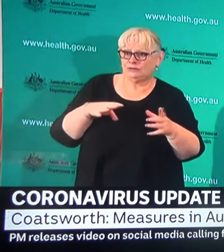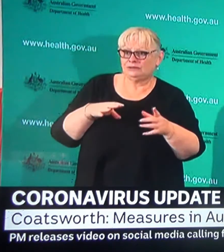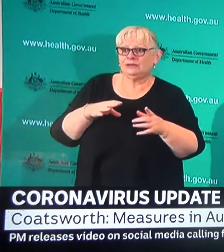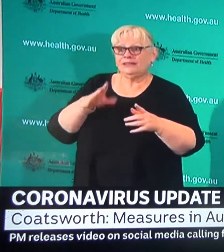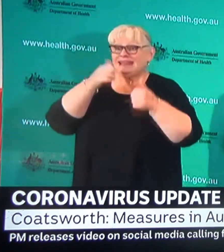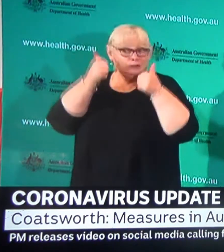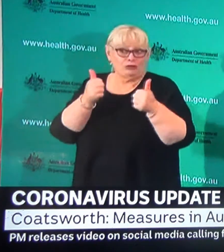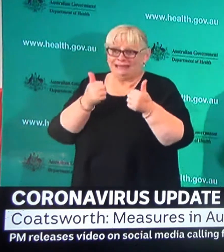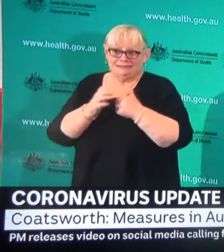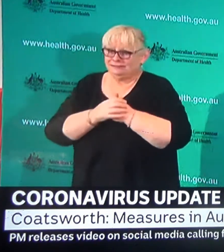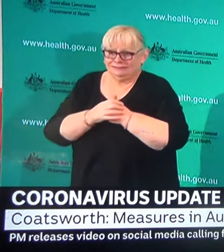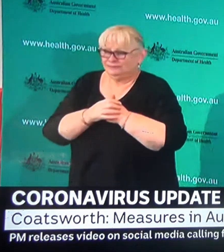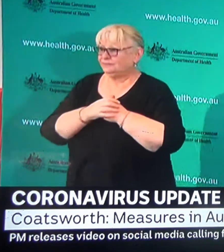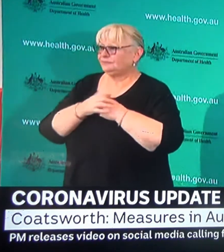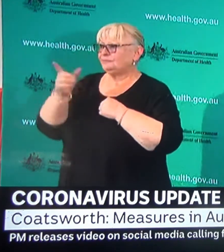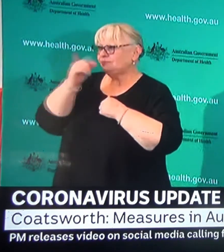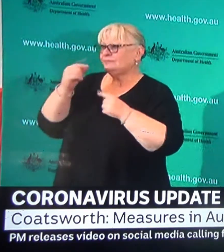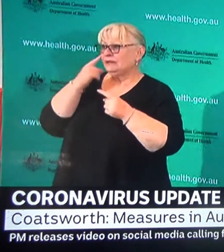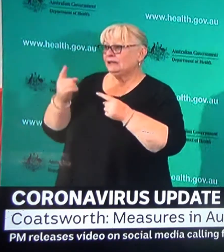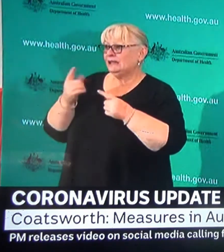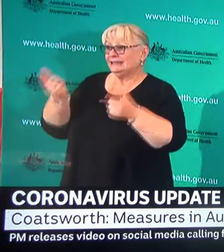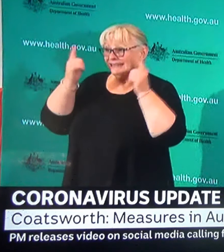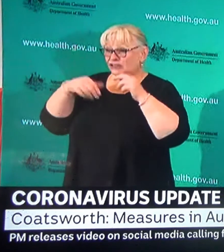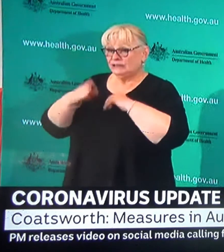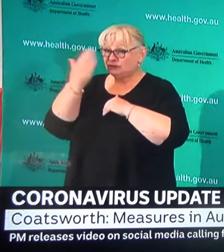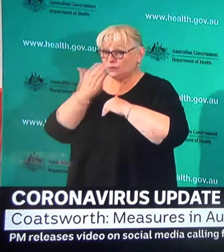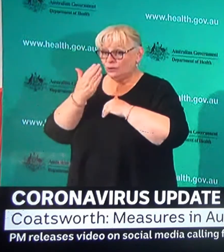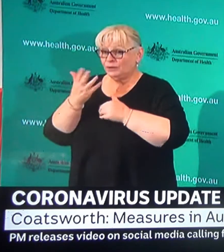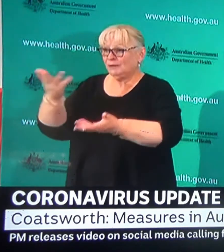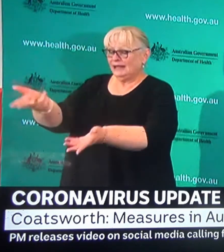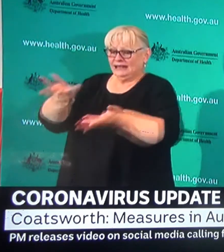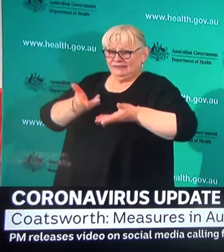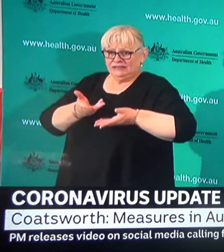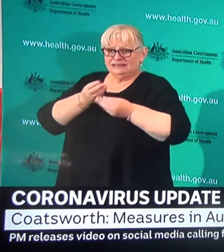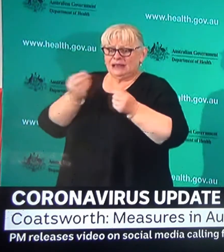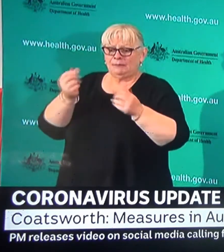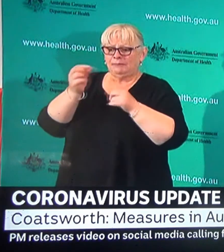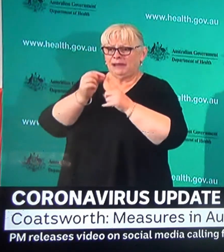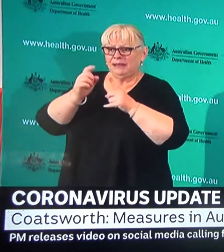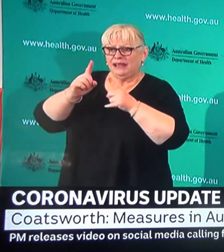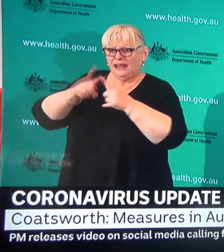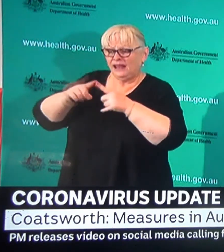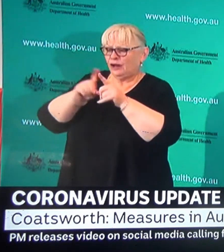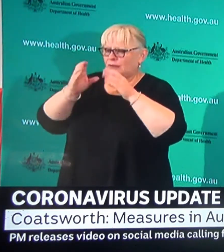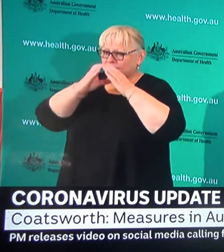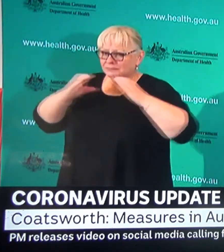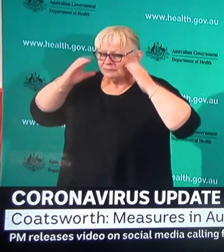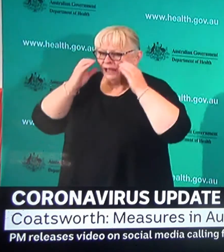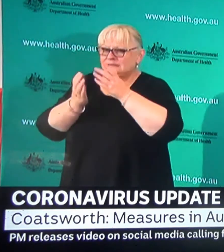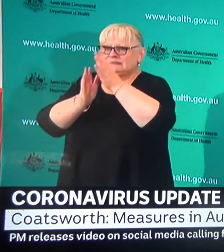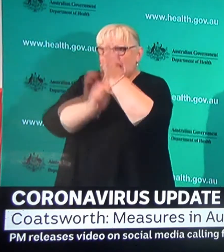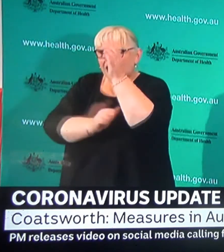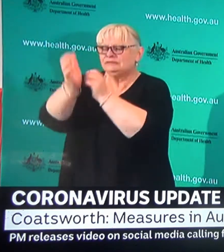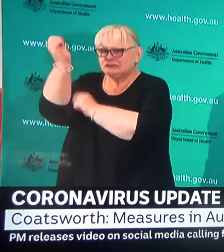that's a fantastic outcome. Could we possibly see teachers in schools being issued with some kind of PPE? Would that be practicable? Is that something